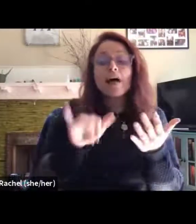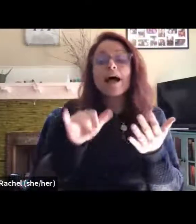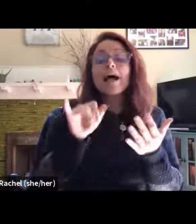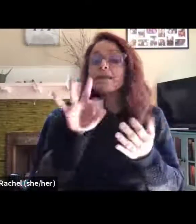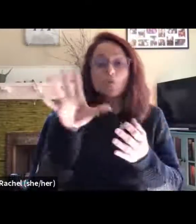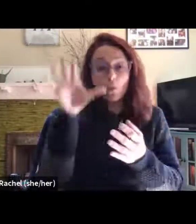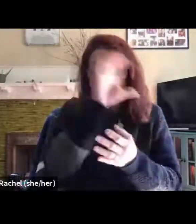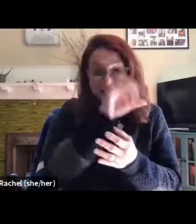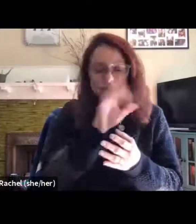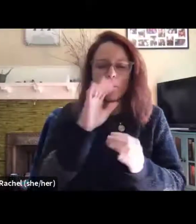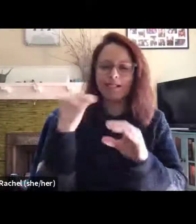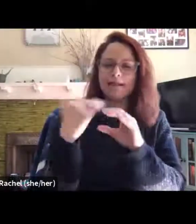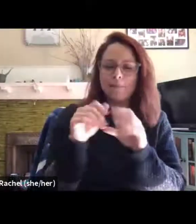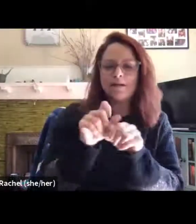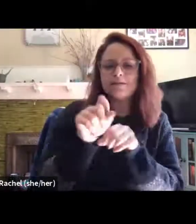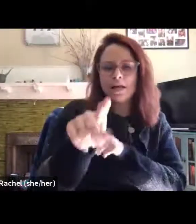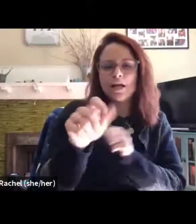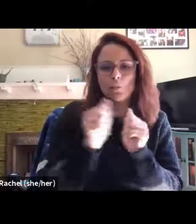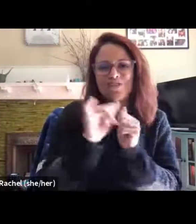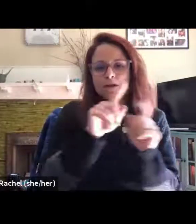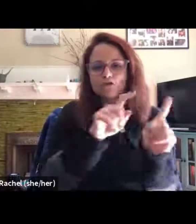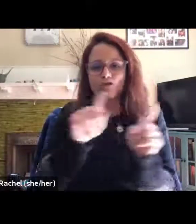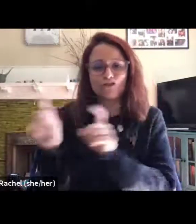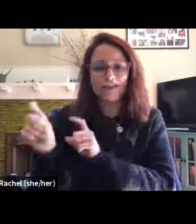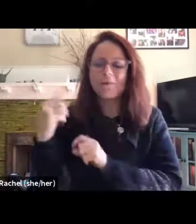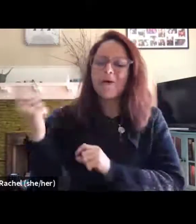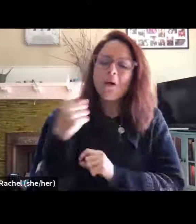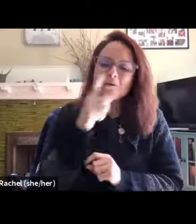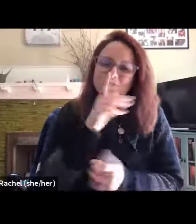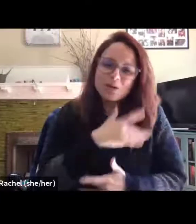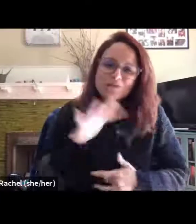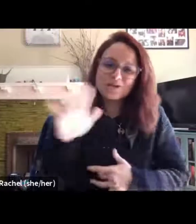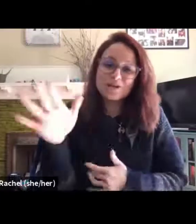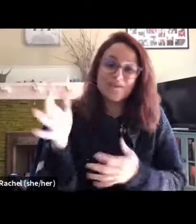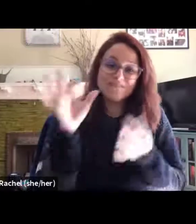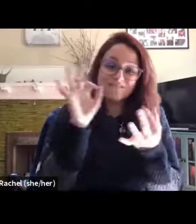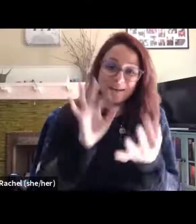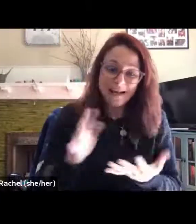that same survey. So we always appreciate the feedback,